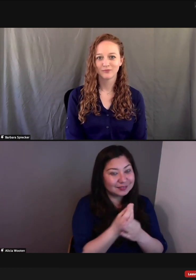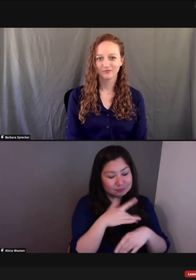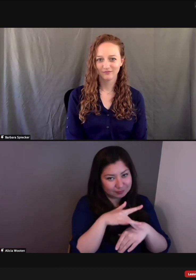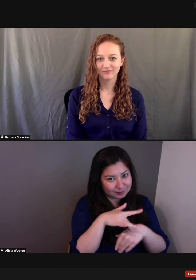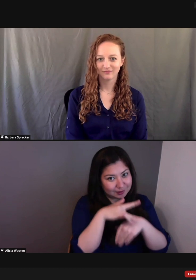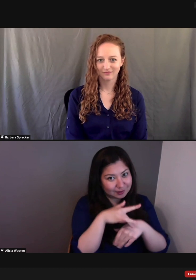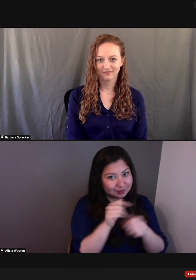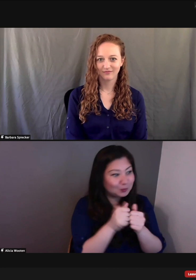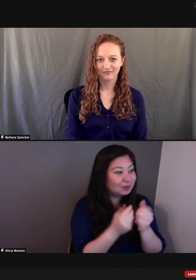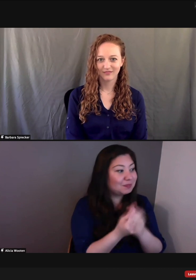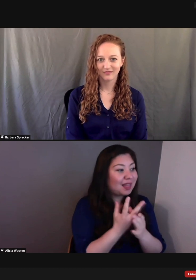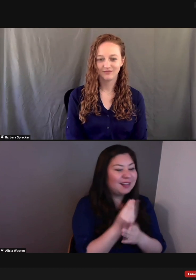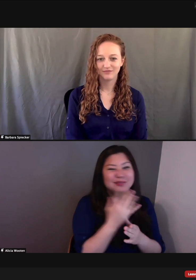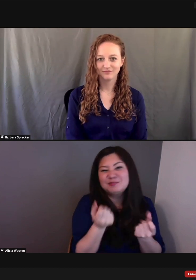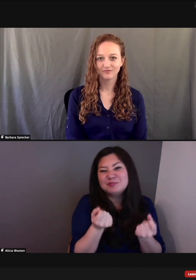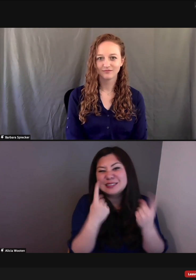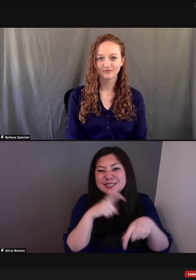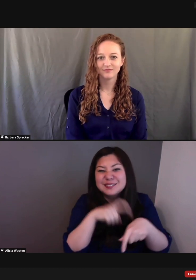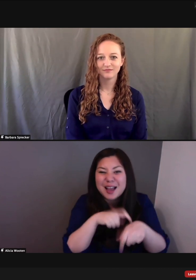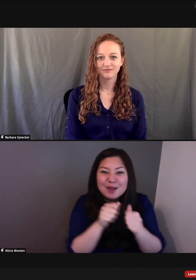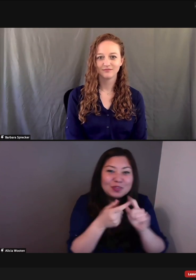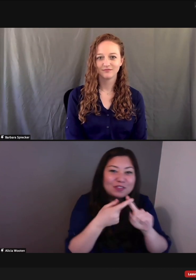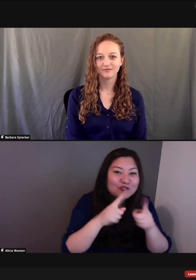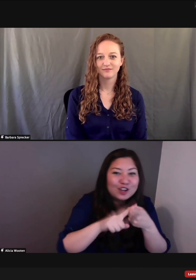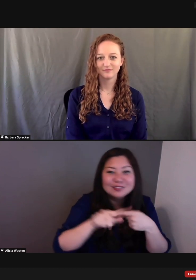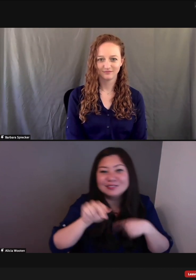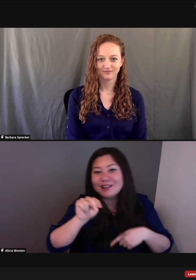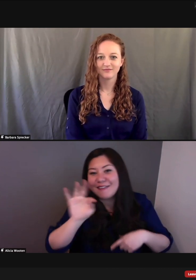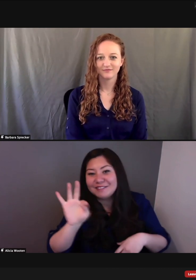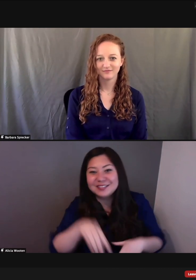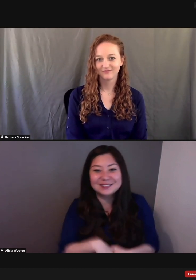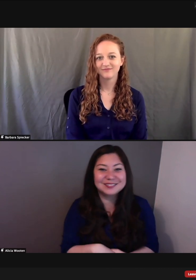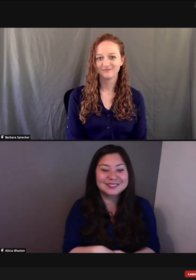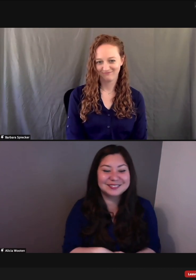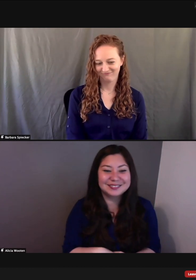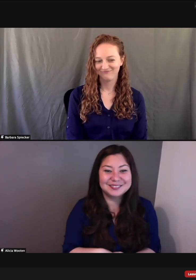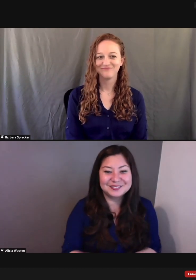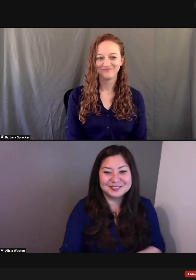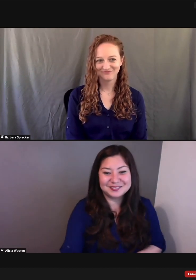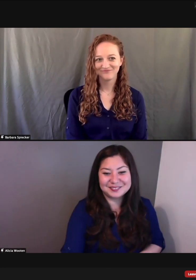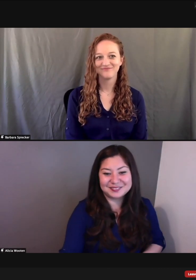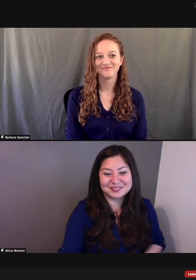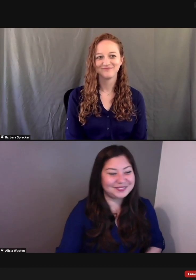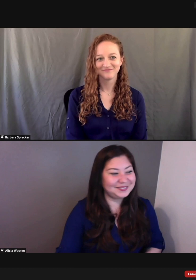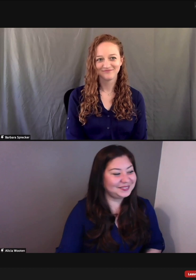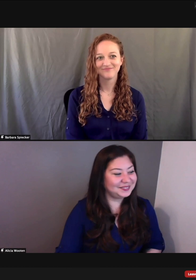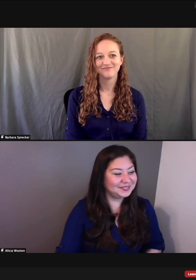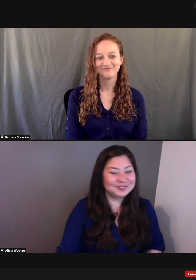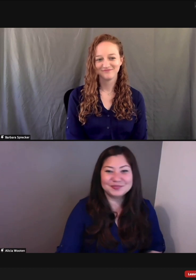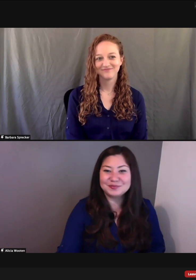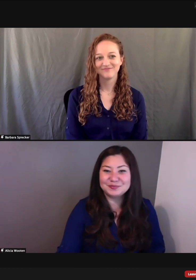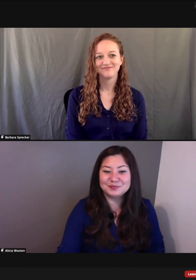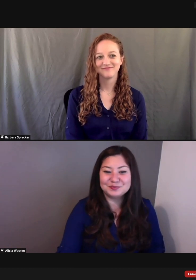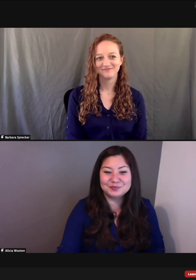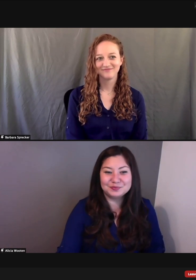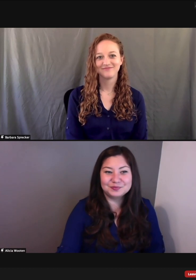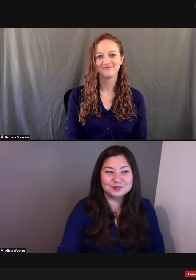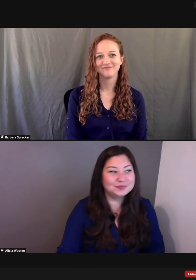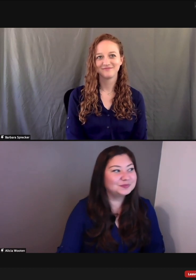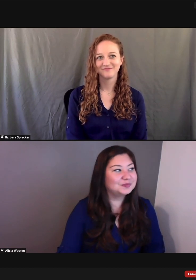have a story that I can share with you all later. I like scuba diving and snorkeling. I enjoy